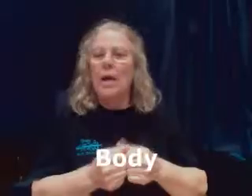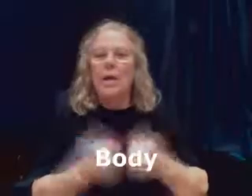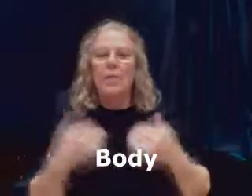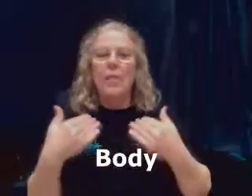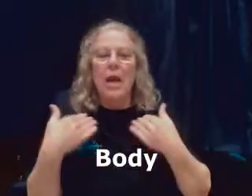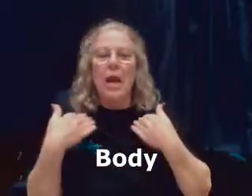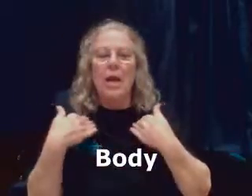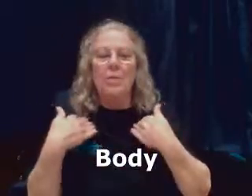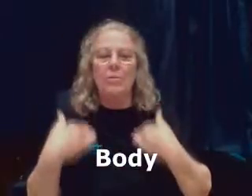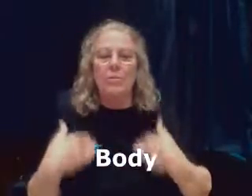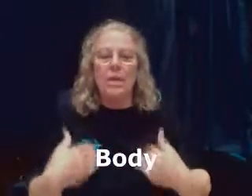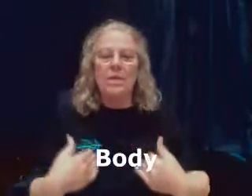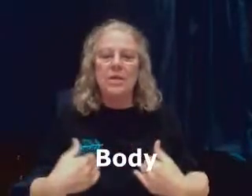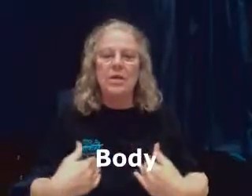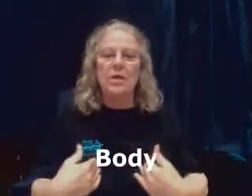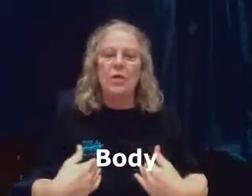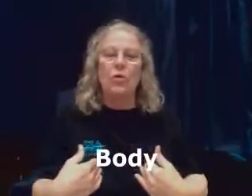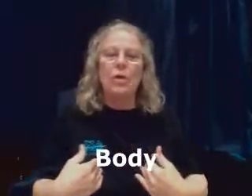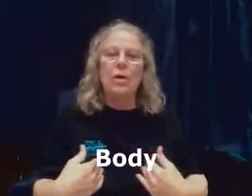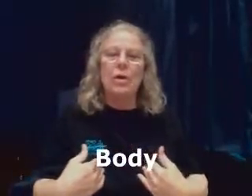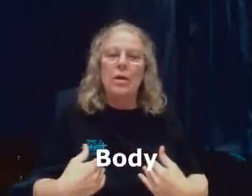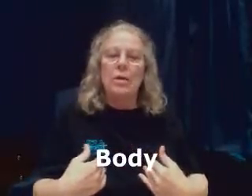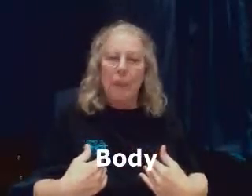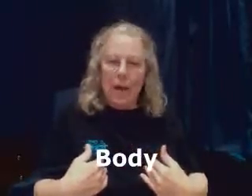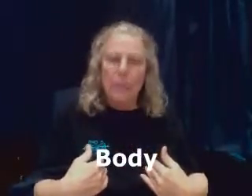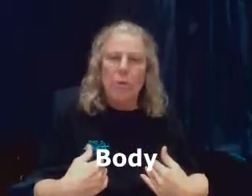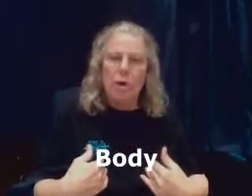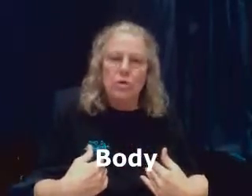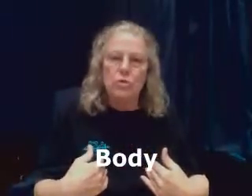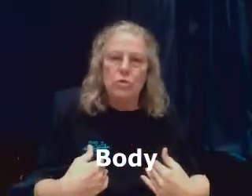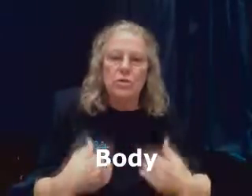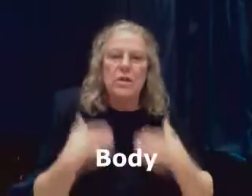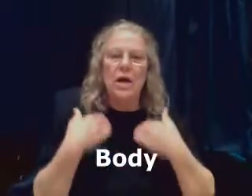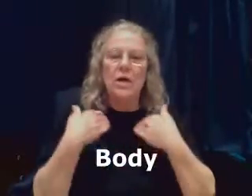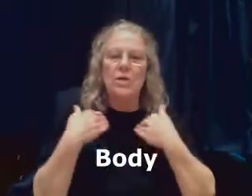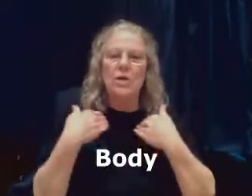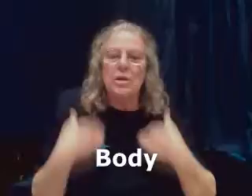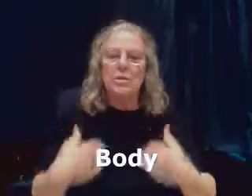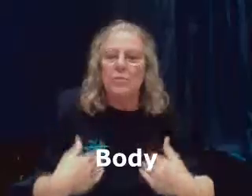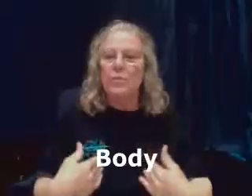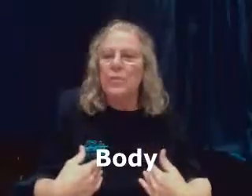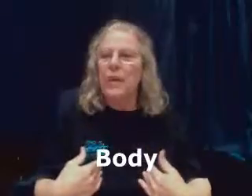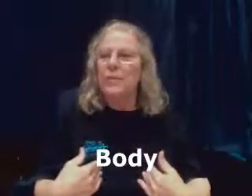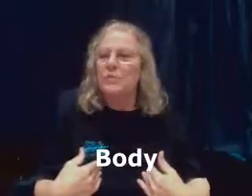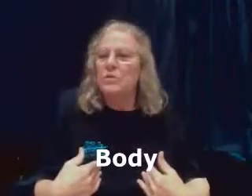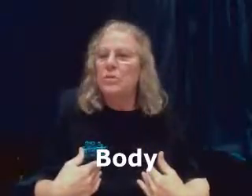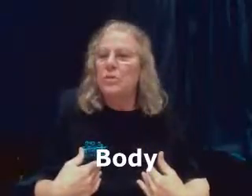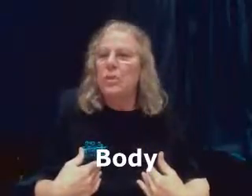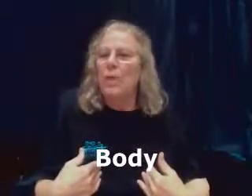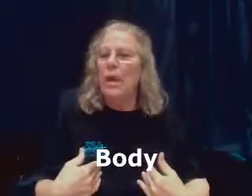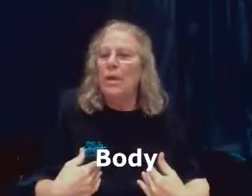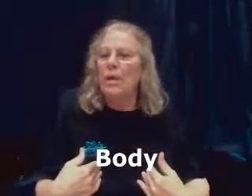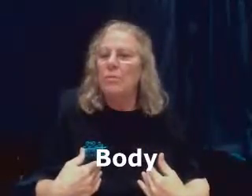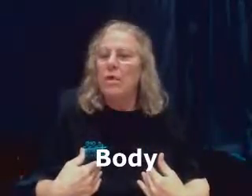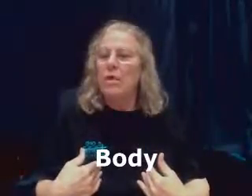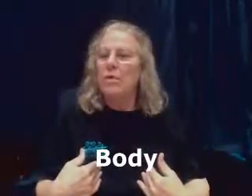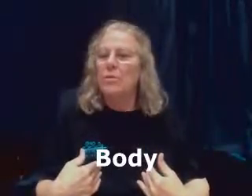Body, and basically your body parts you just touch. So your body here,